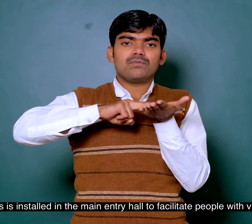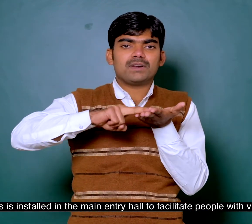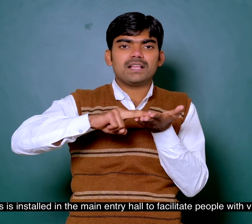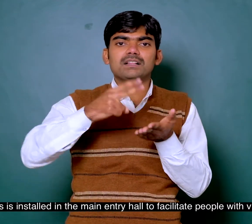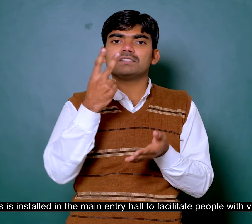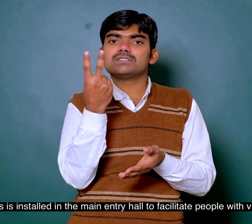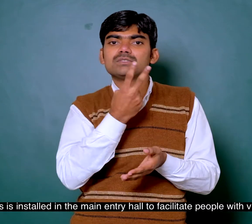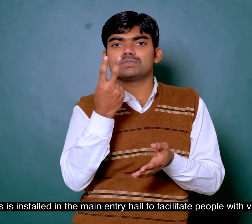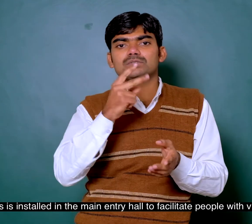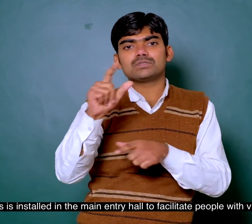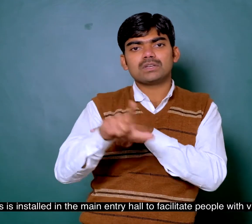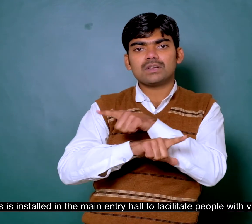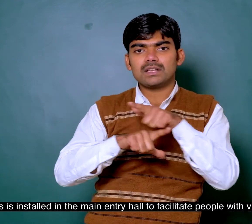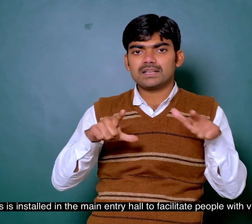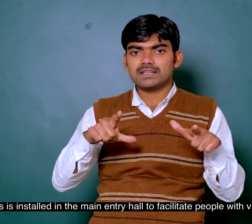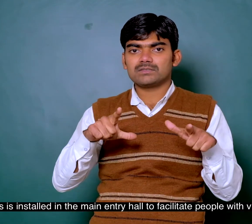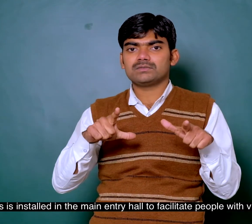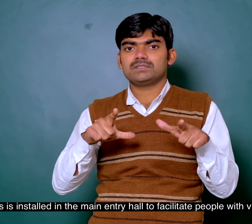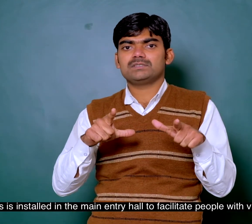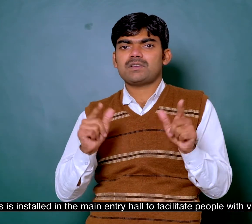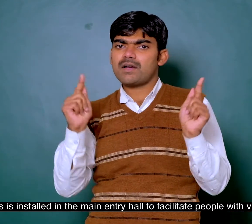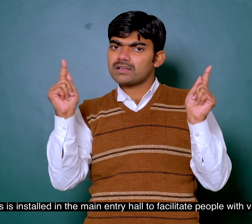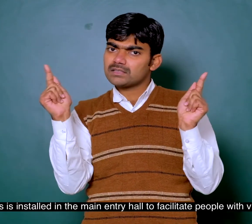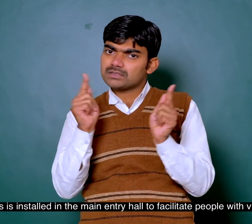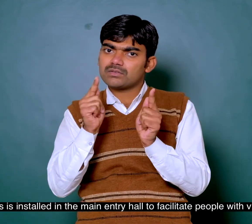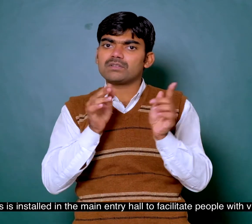people with visual disabilities.